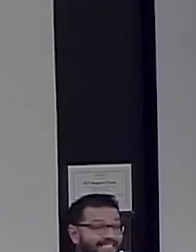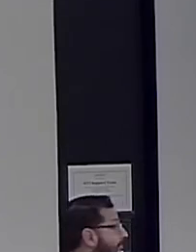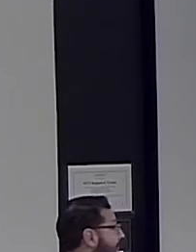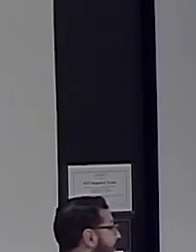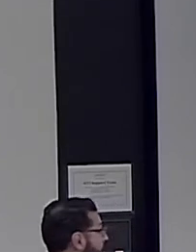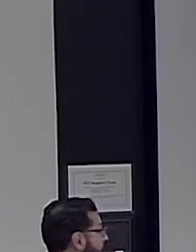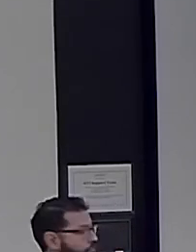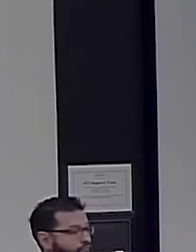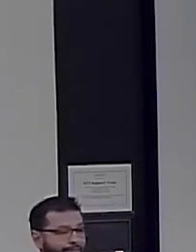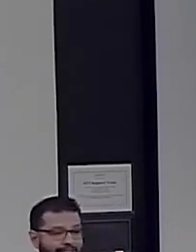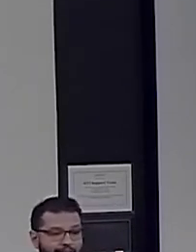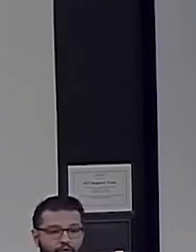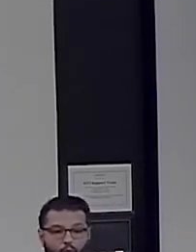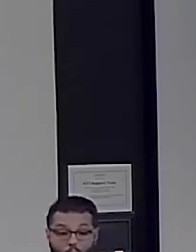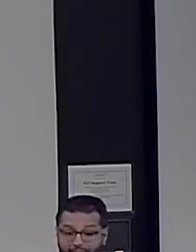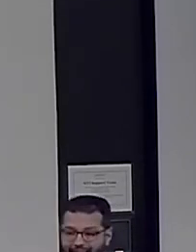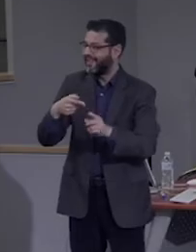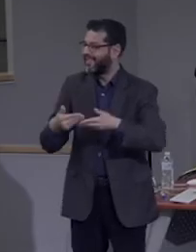their phonetic maps